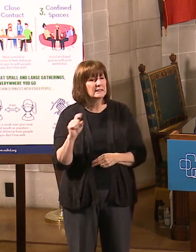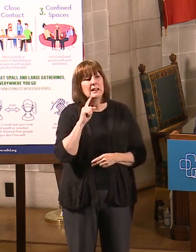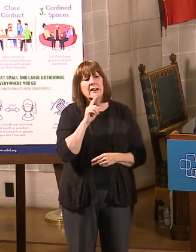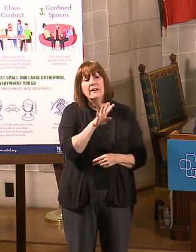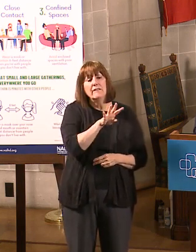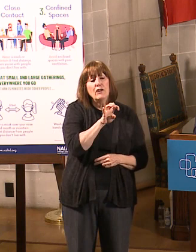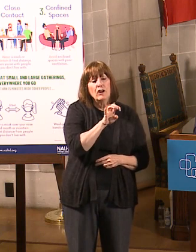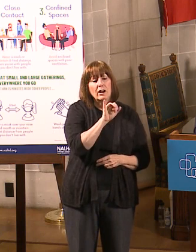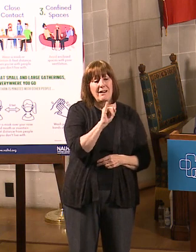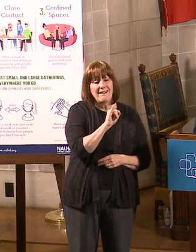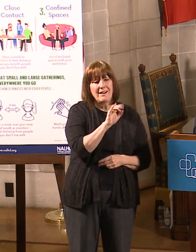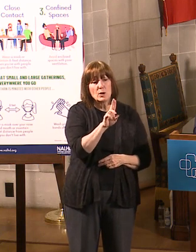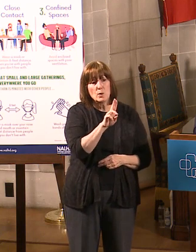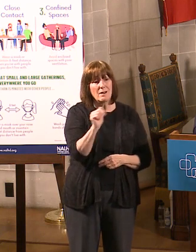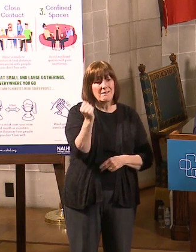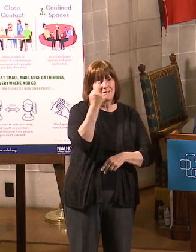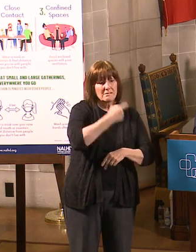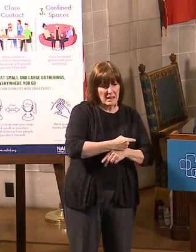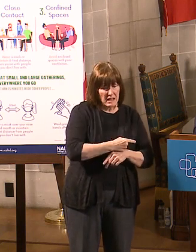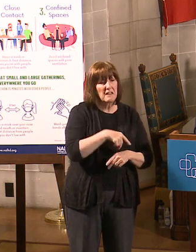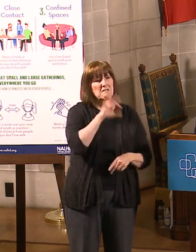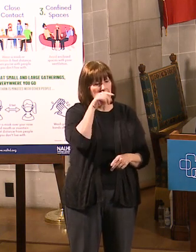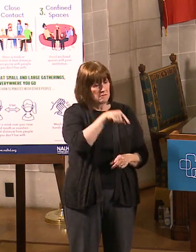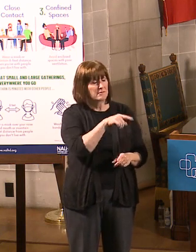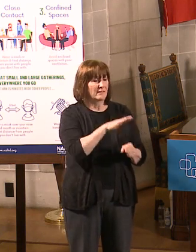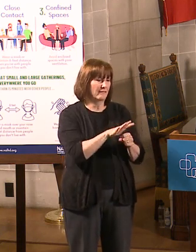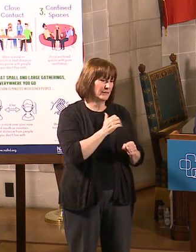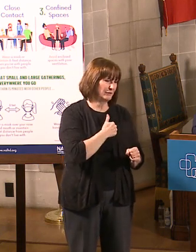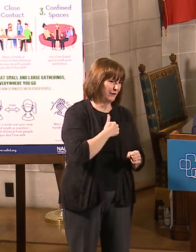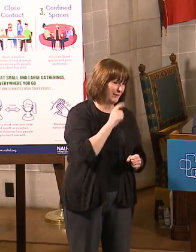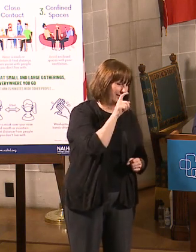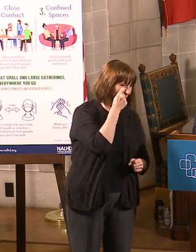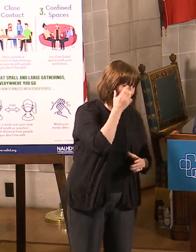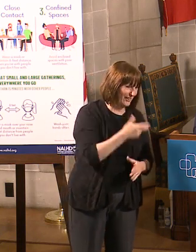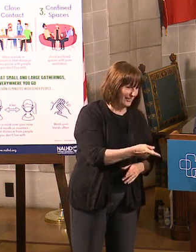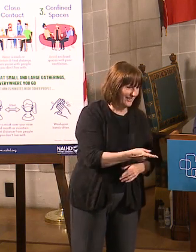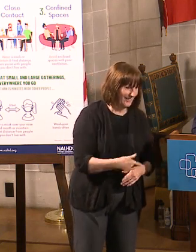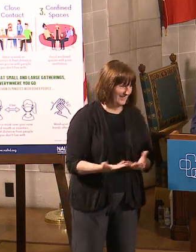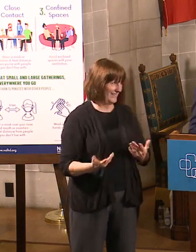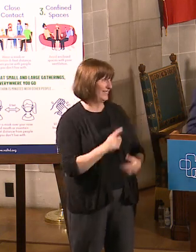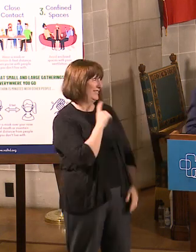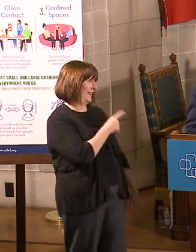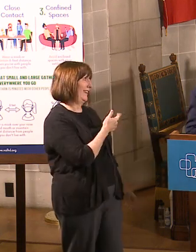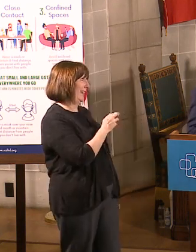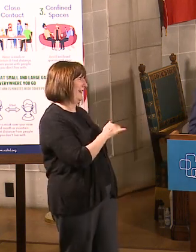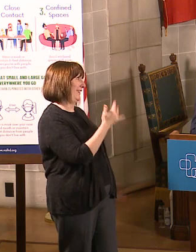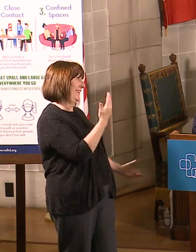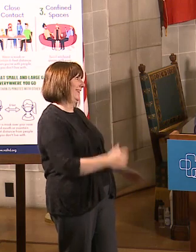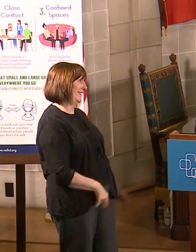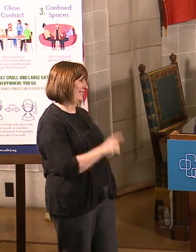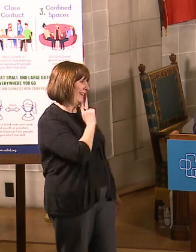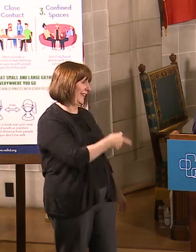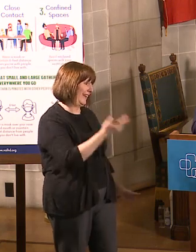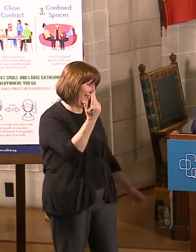units a day was enough for that. Sorry, Governor. Yeah, I was gonna say, really, Gary, you had to do that, really?